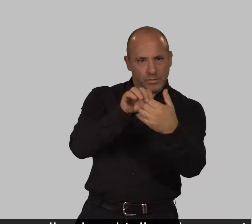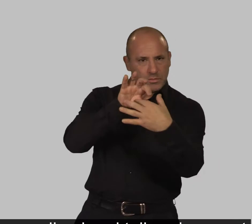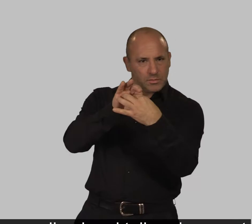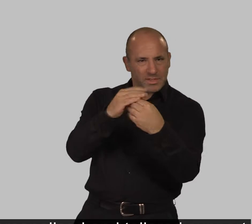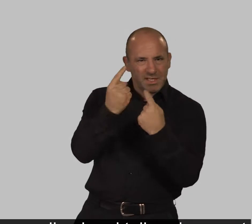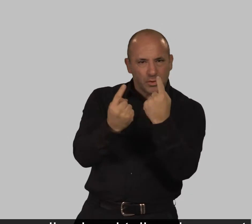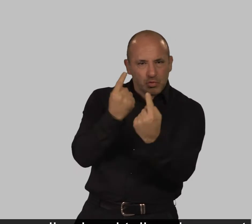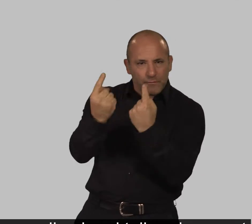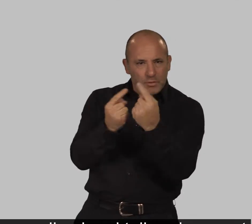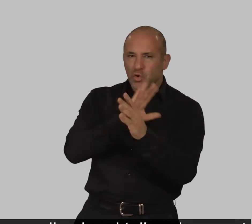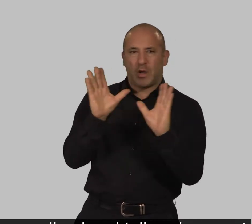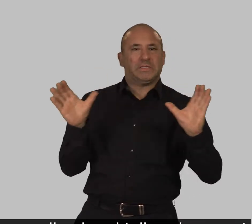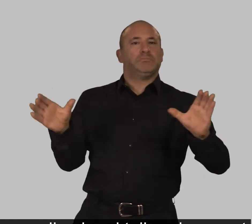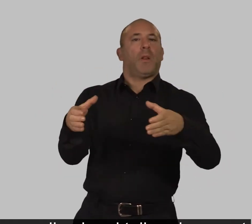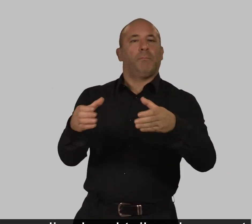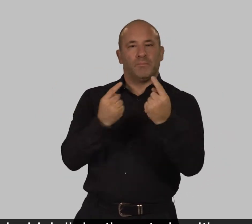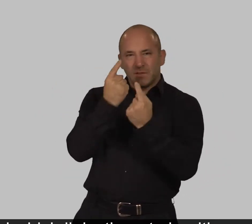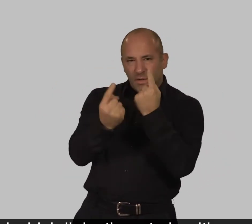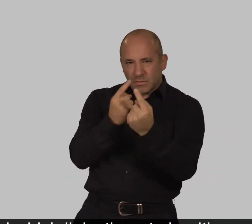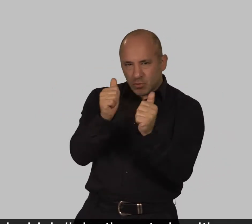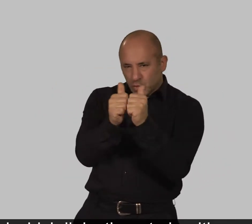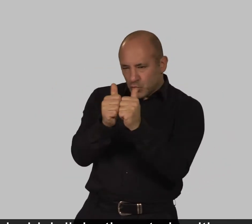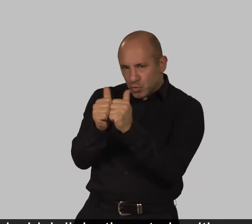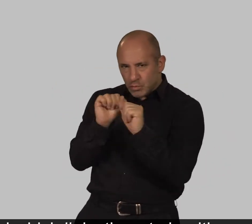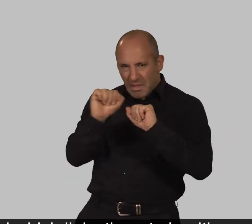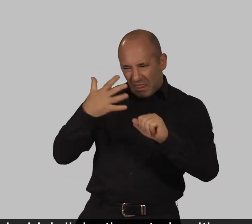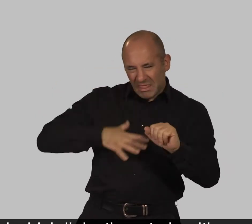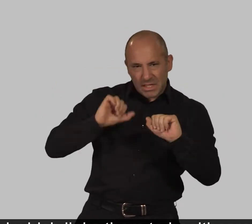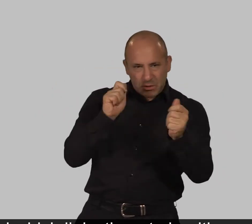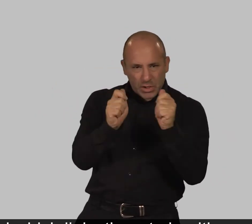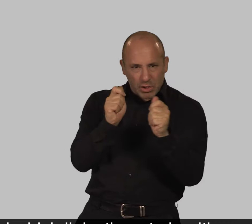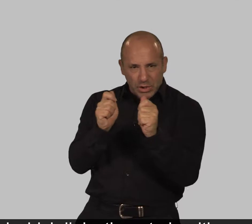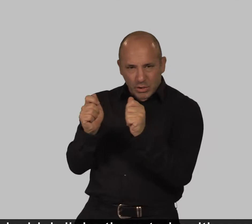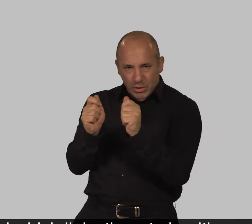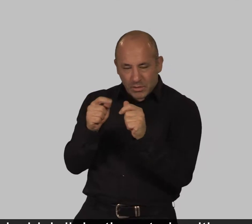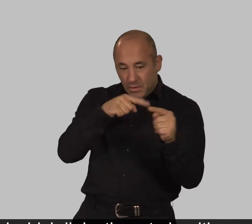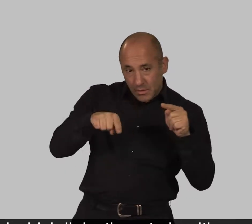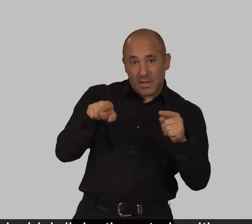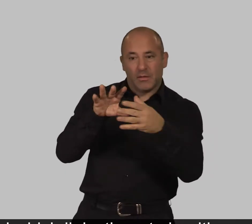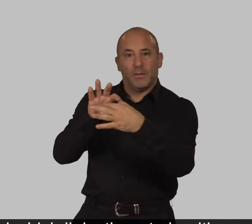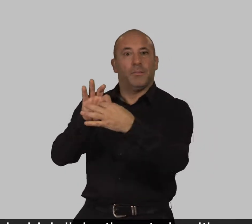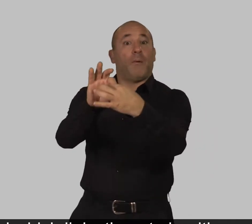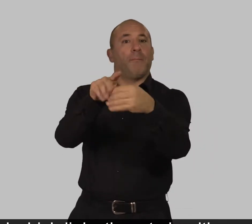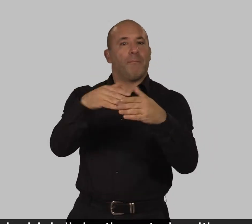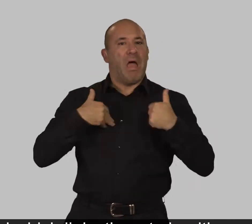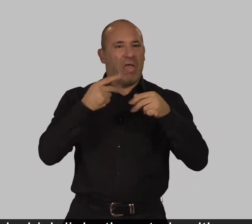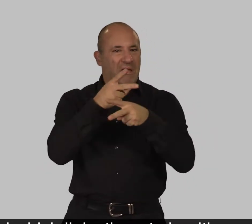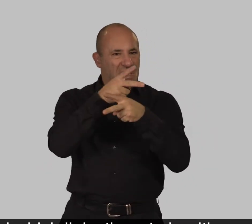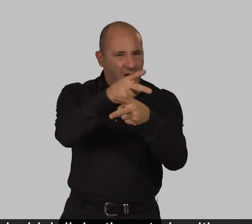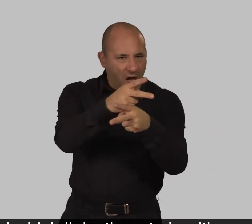personalised and tailored support adapted to their needs, and which links them to healthcare and other